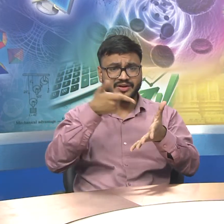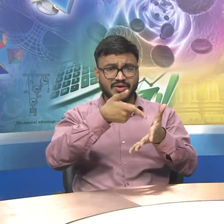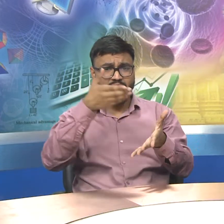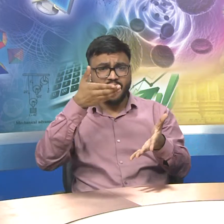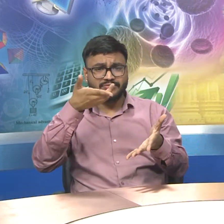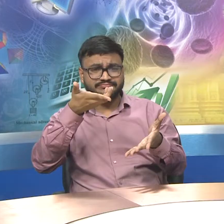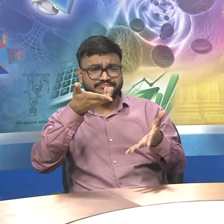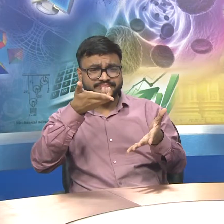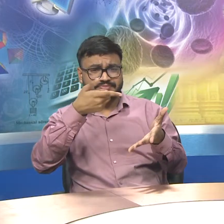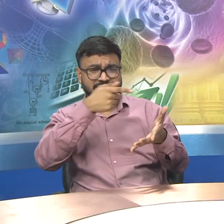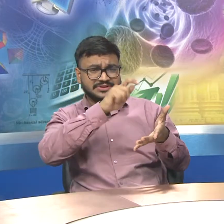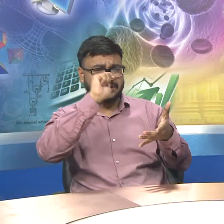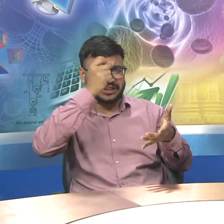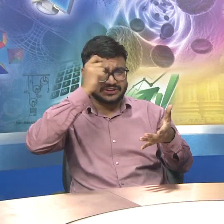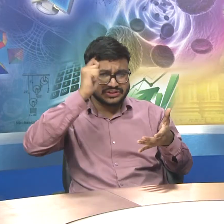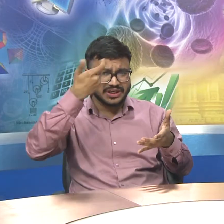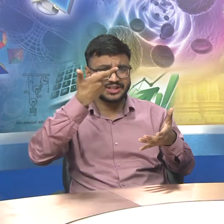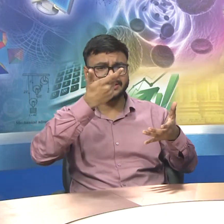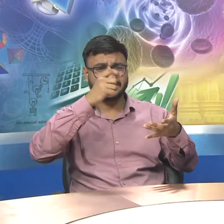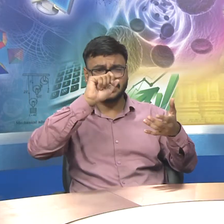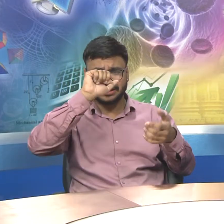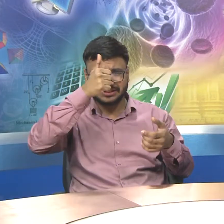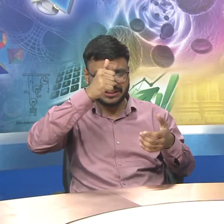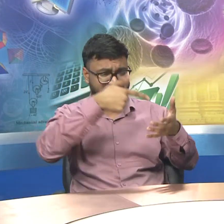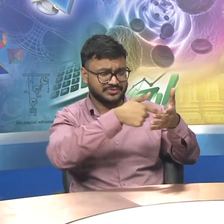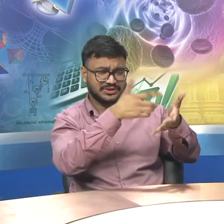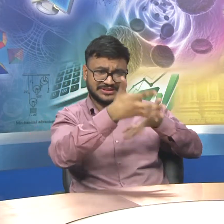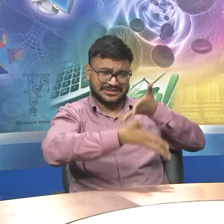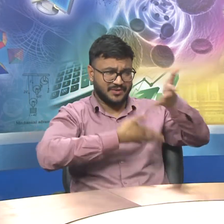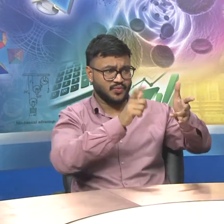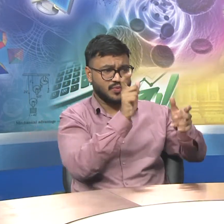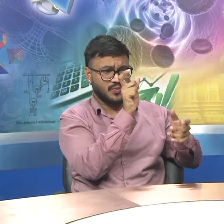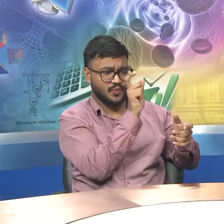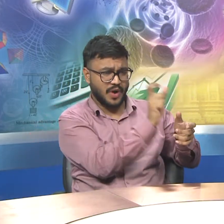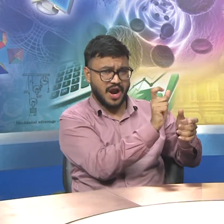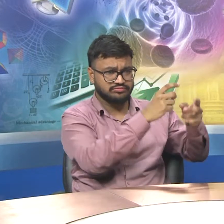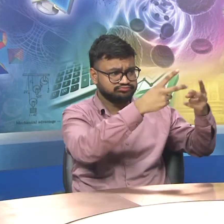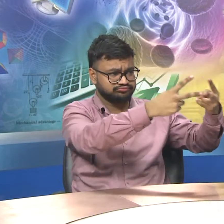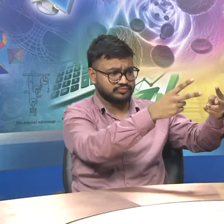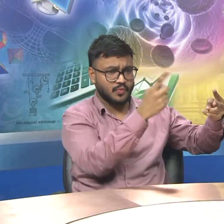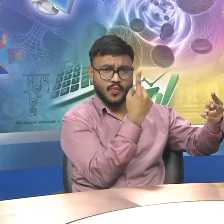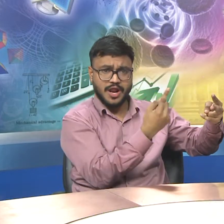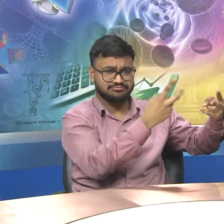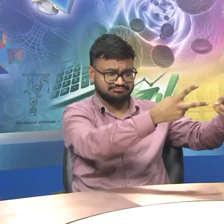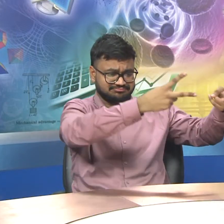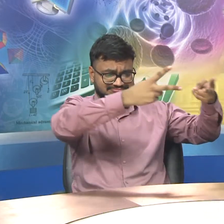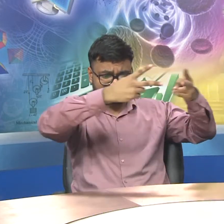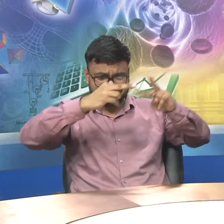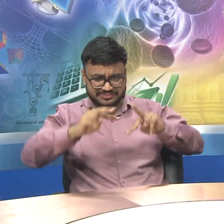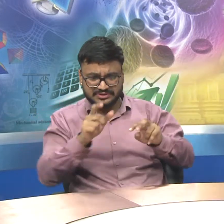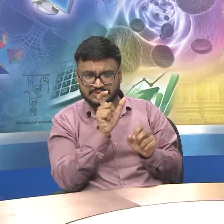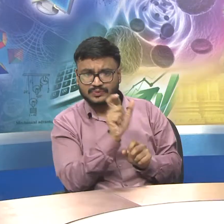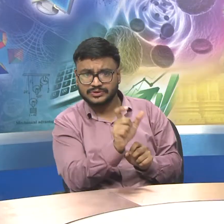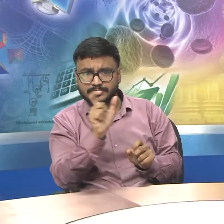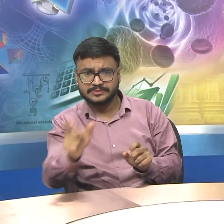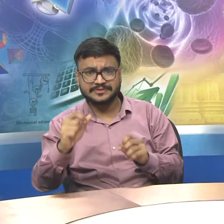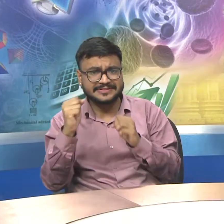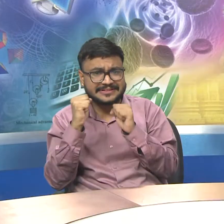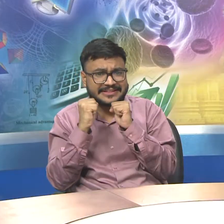In ISL, there are certain signs that cannot be translated into a single English or